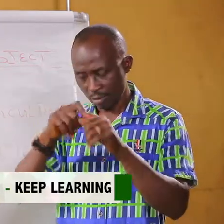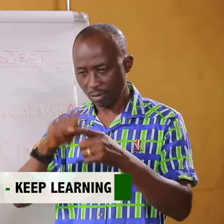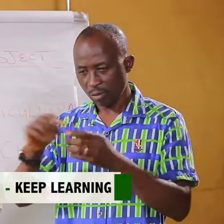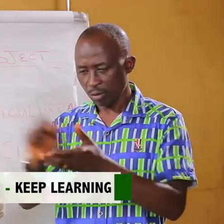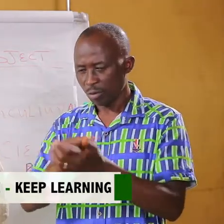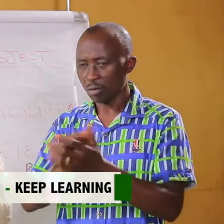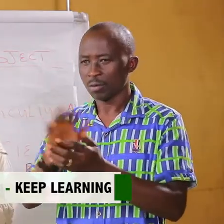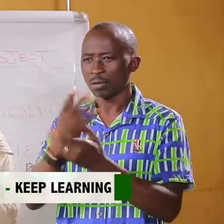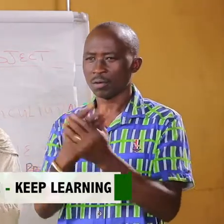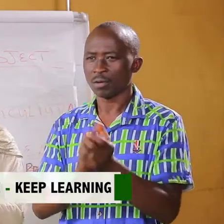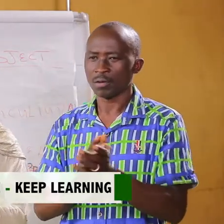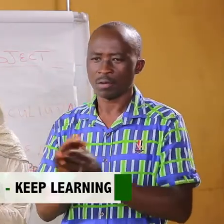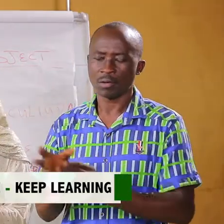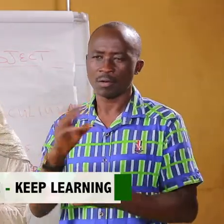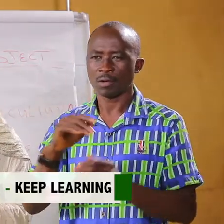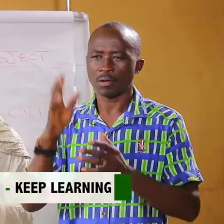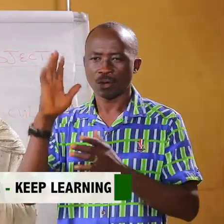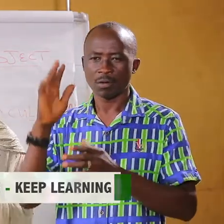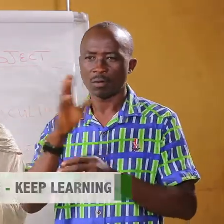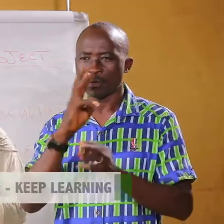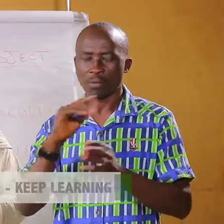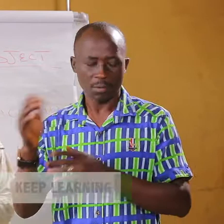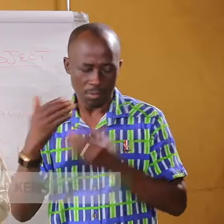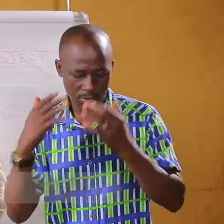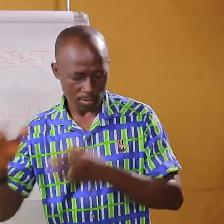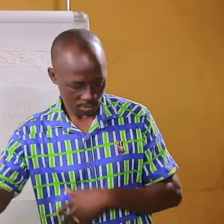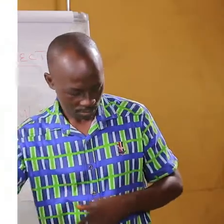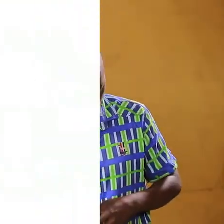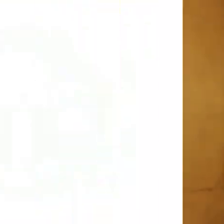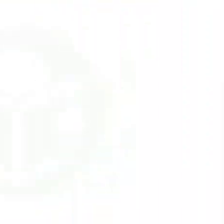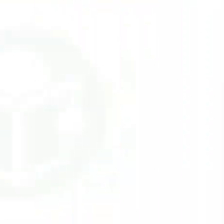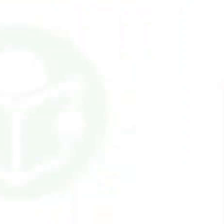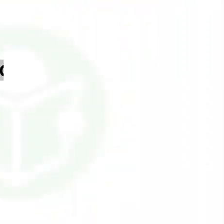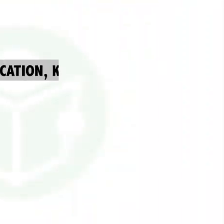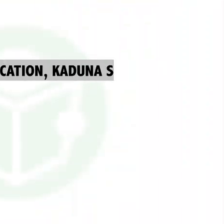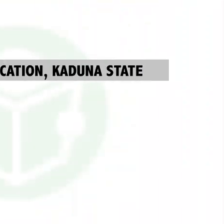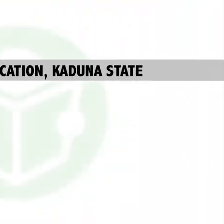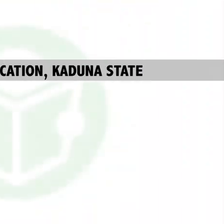to wash your hands with soap and running water. Thank you for listening.